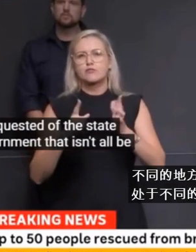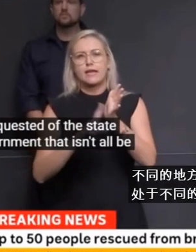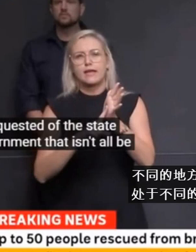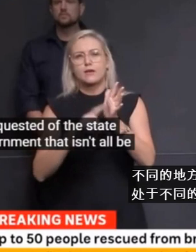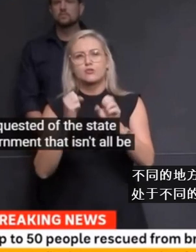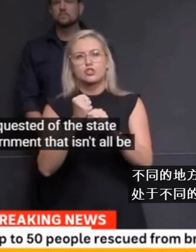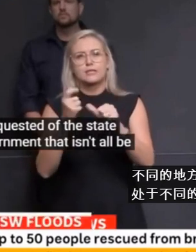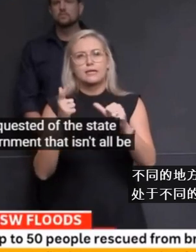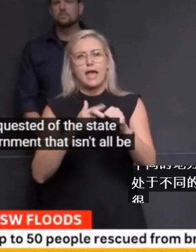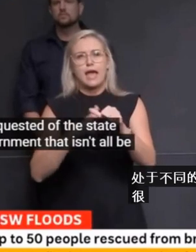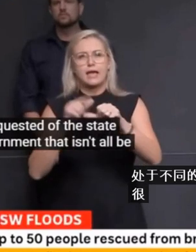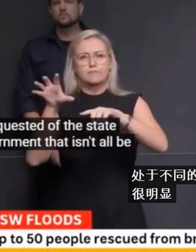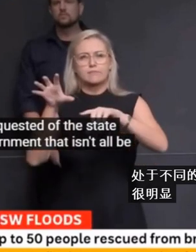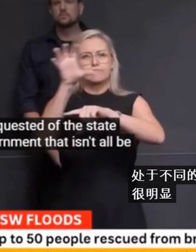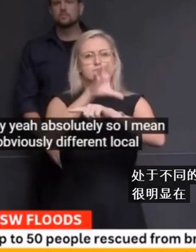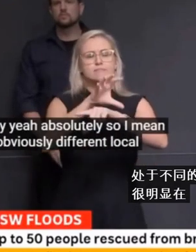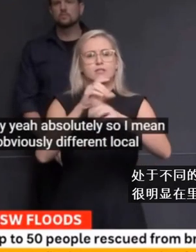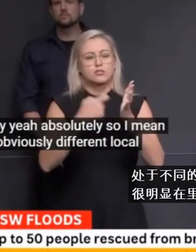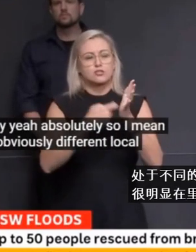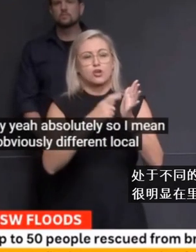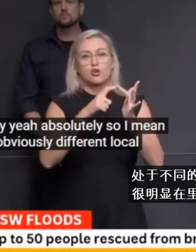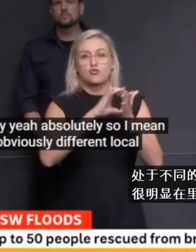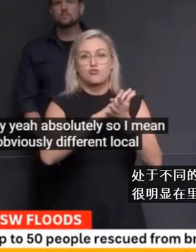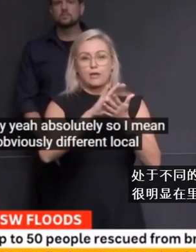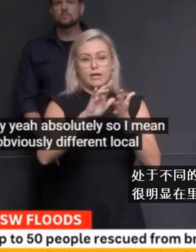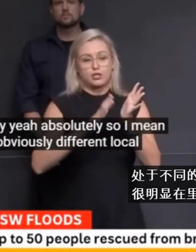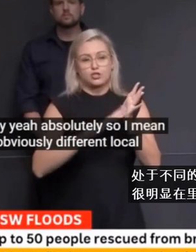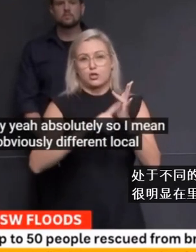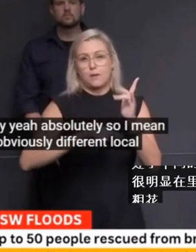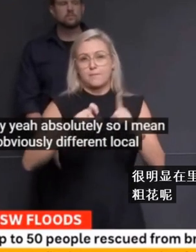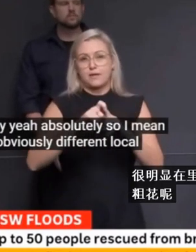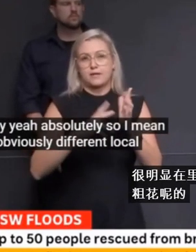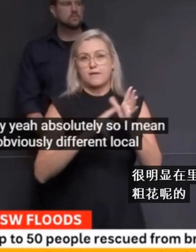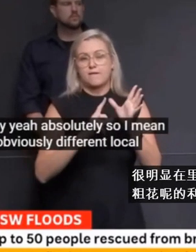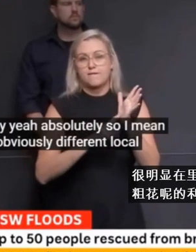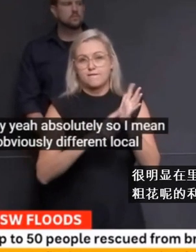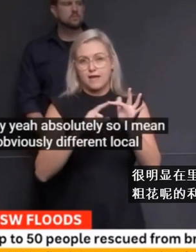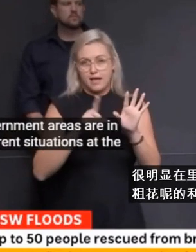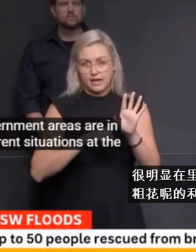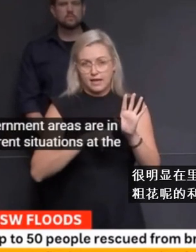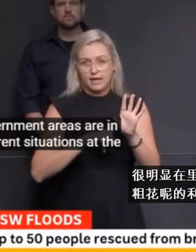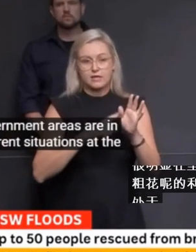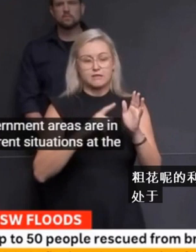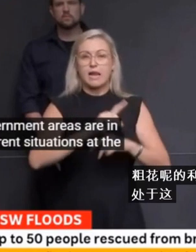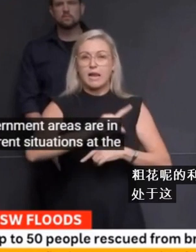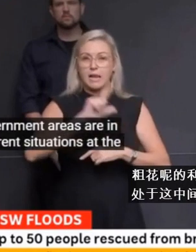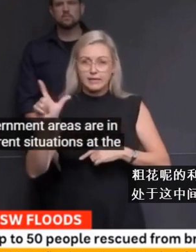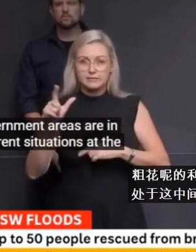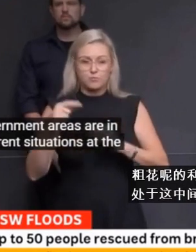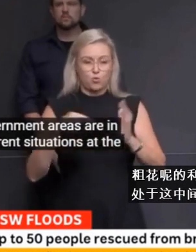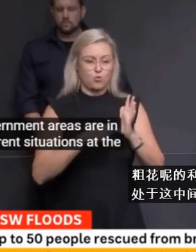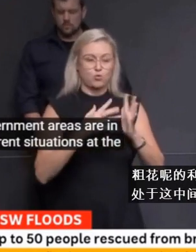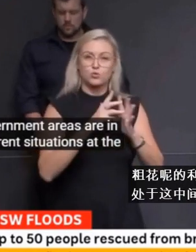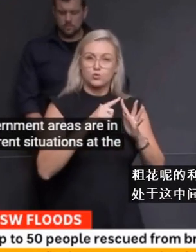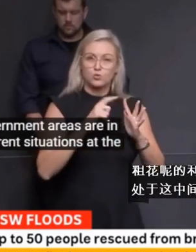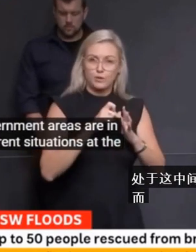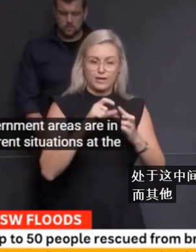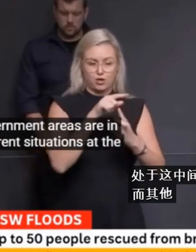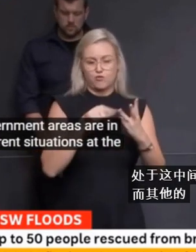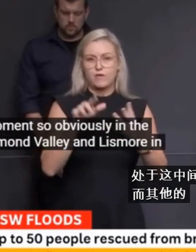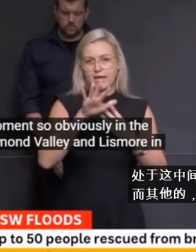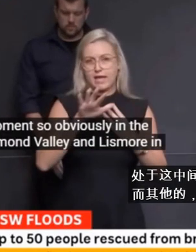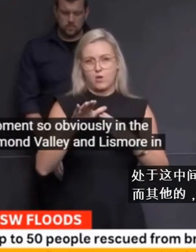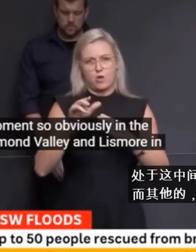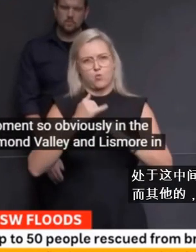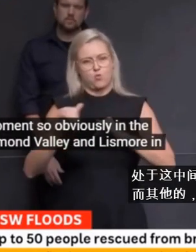different situations at the moment. So obviously in the Richmond Valley and Lismore and the Tweed, they're in the middle of this right now,